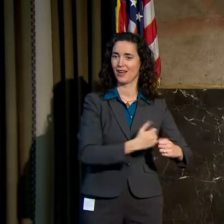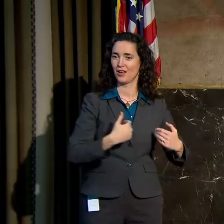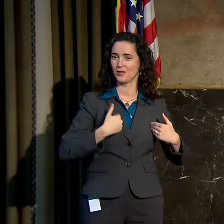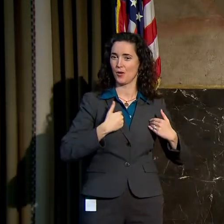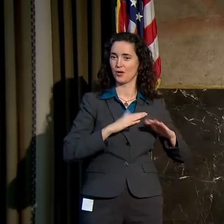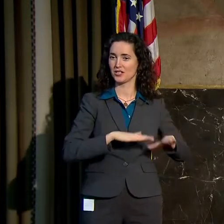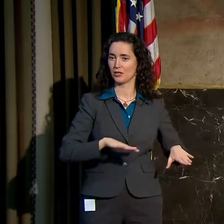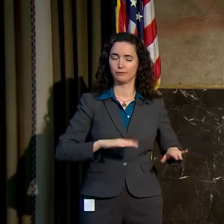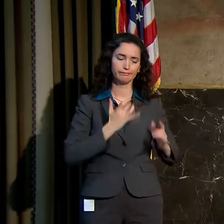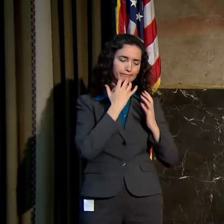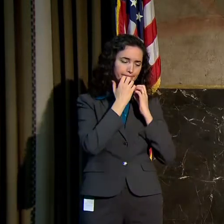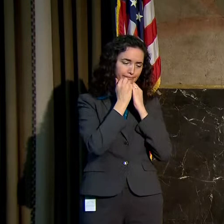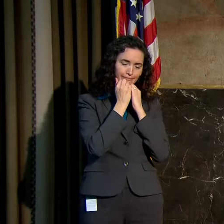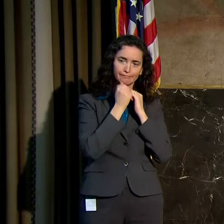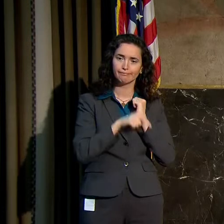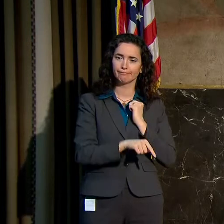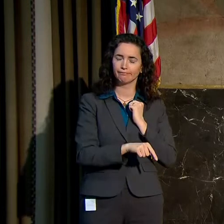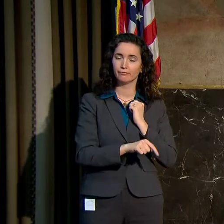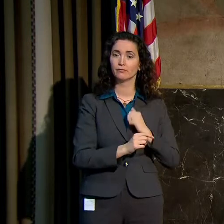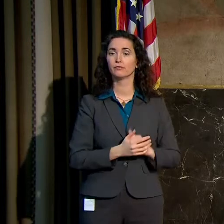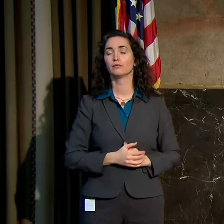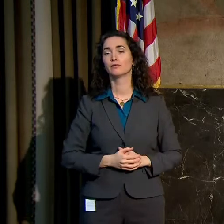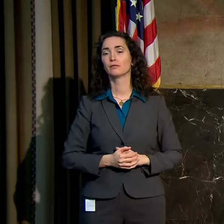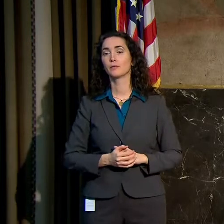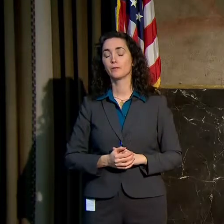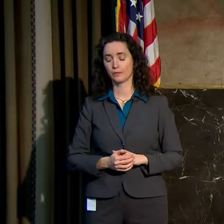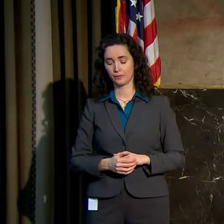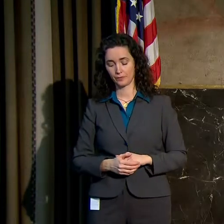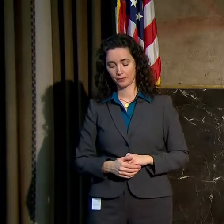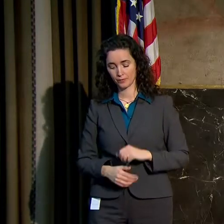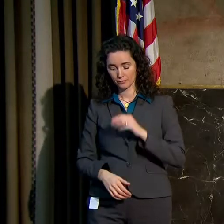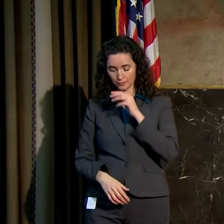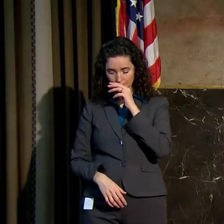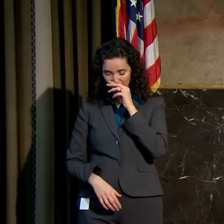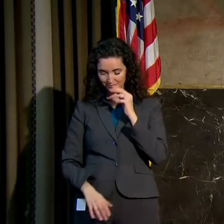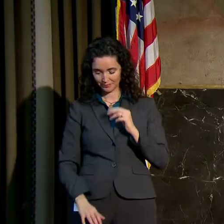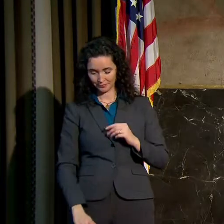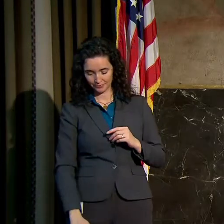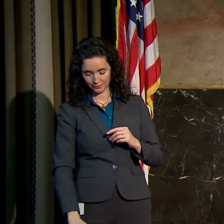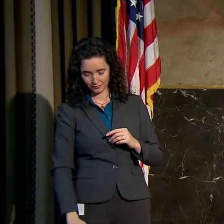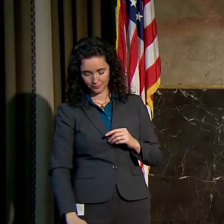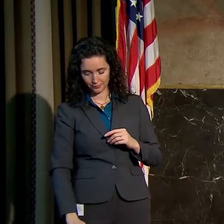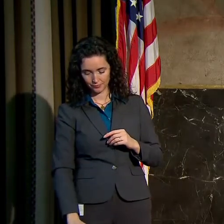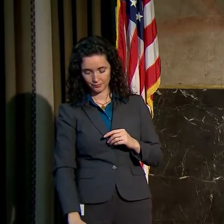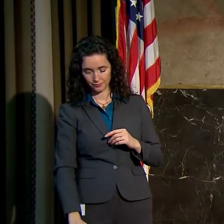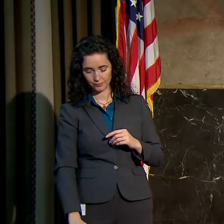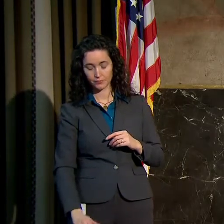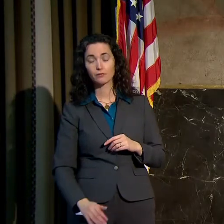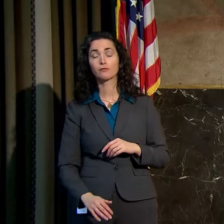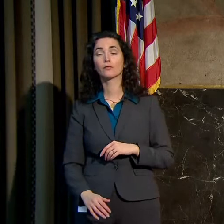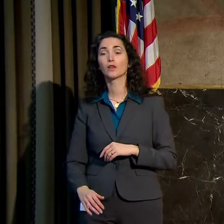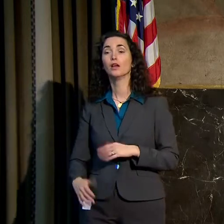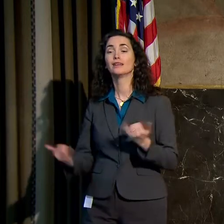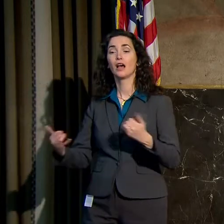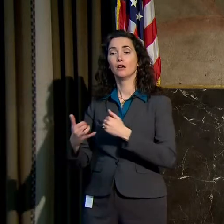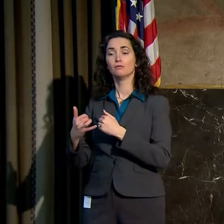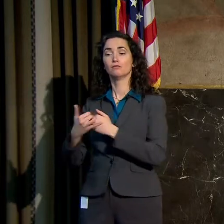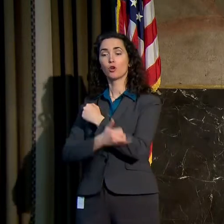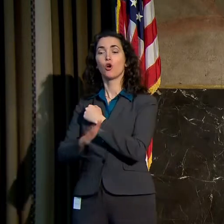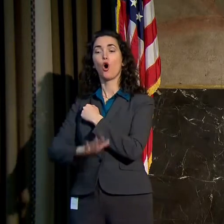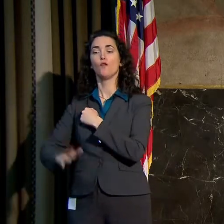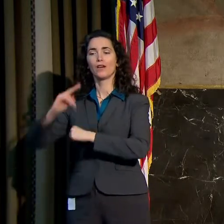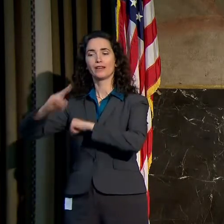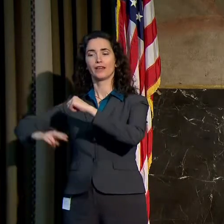we all love. Some good news on the national front is that the White House announced recently that